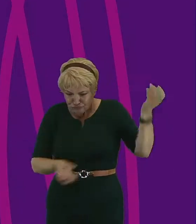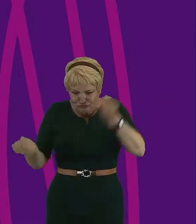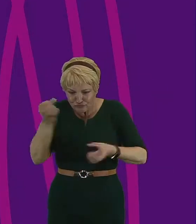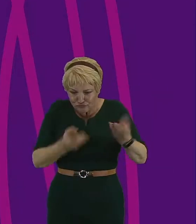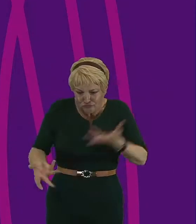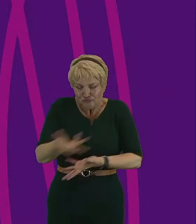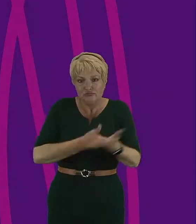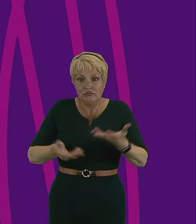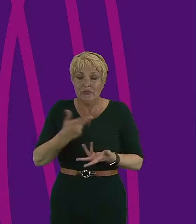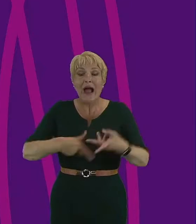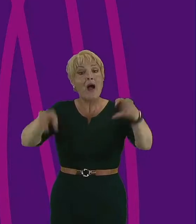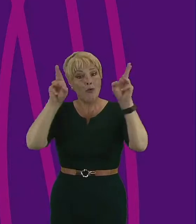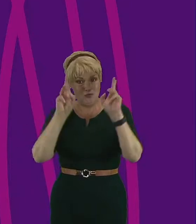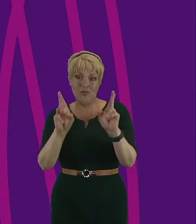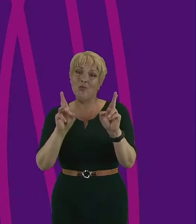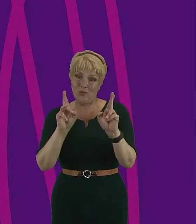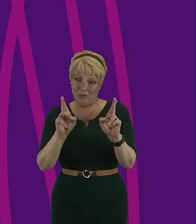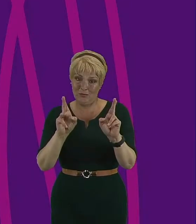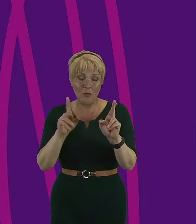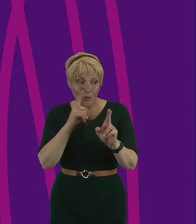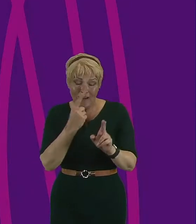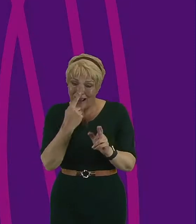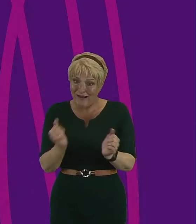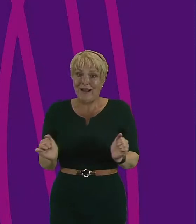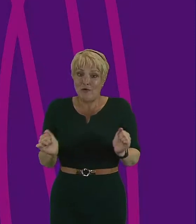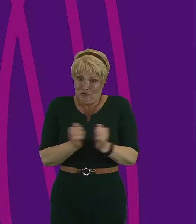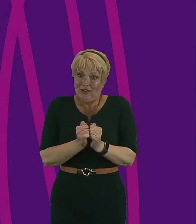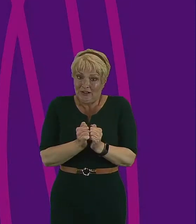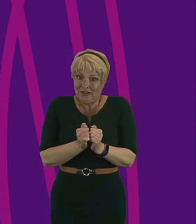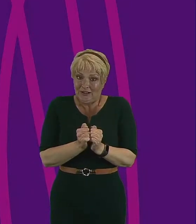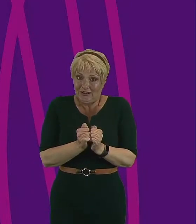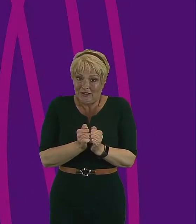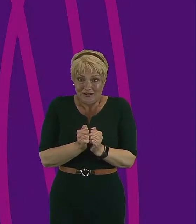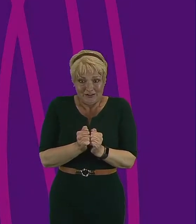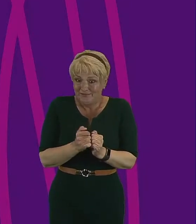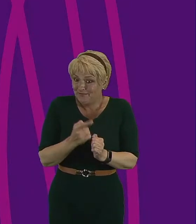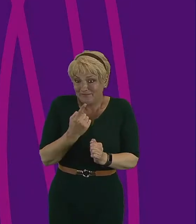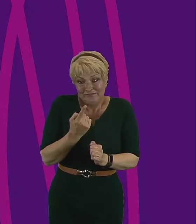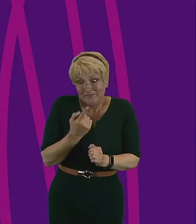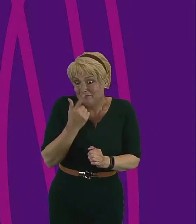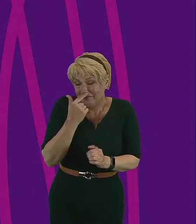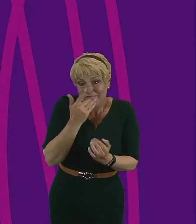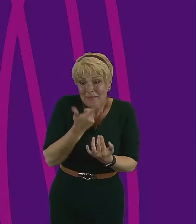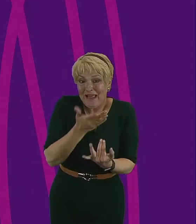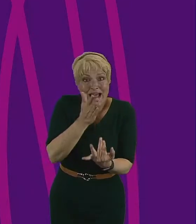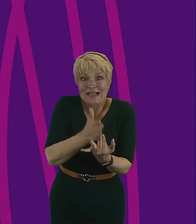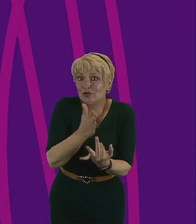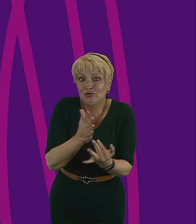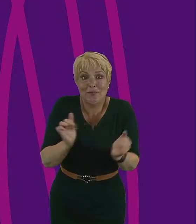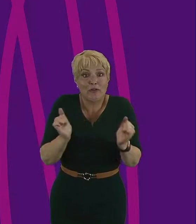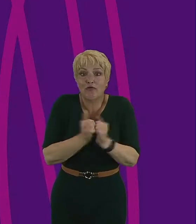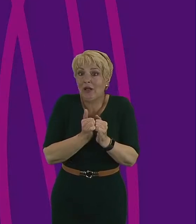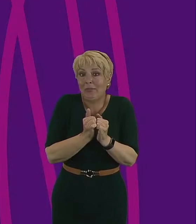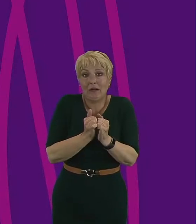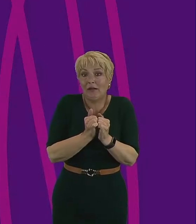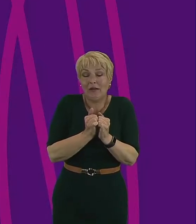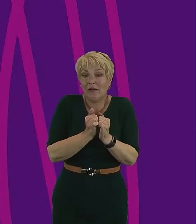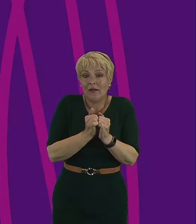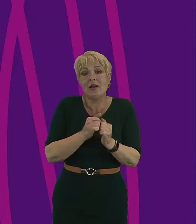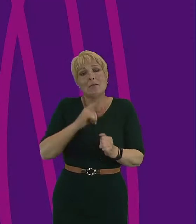ourselves. I hope we could come to an early agreement about how we might do this, even in interim, so that we can then get on